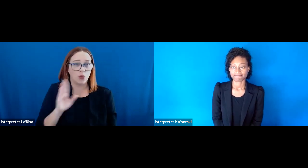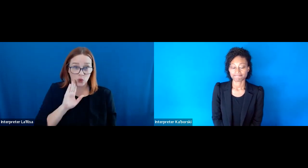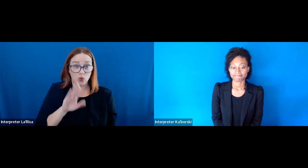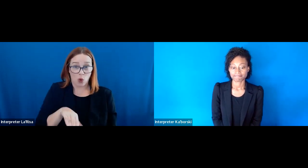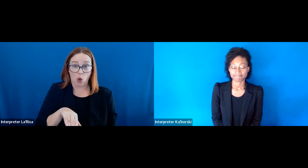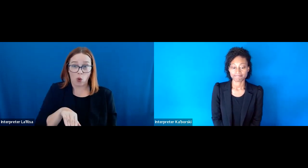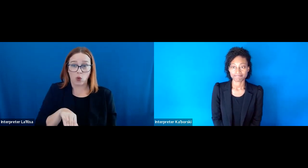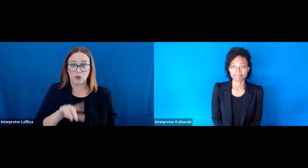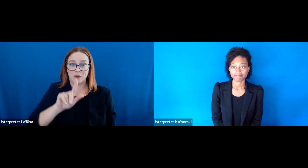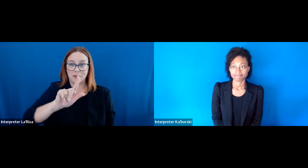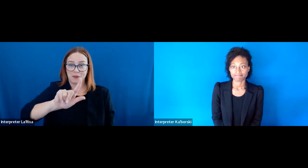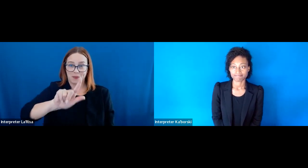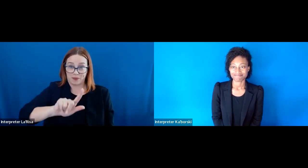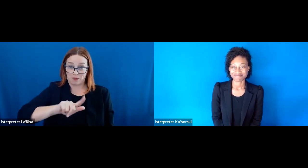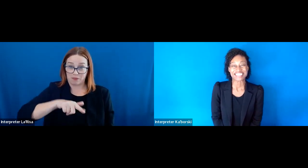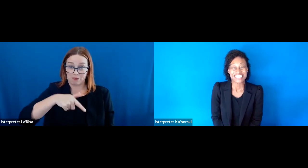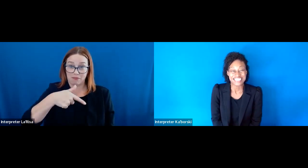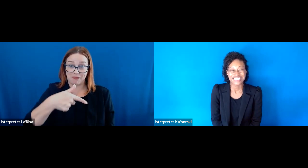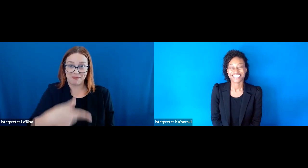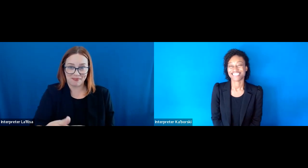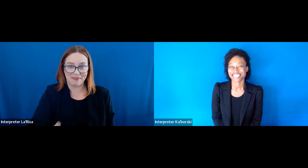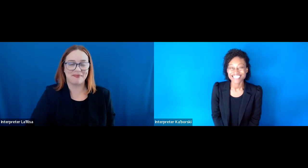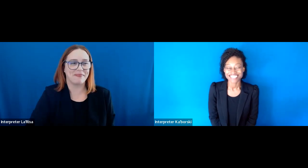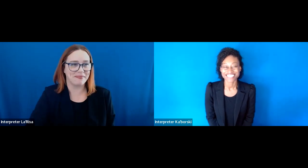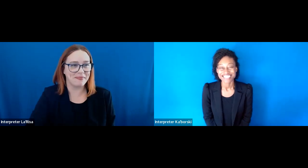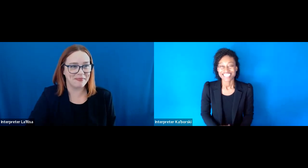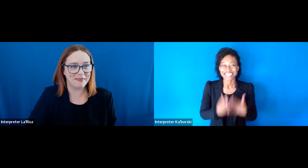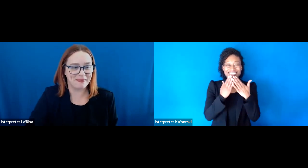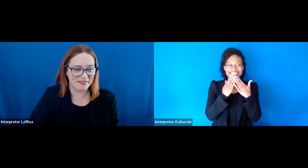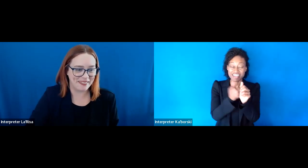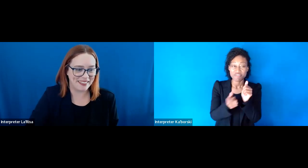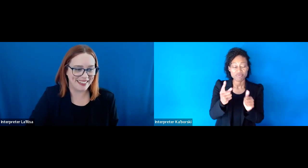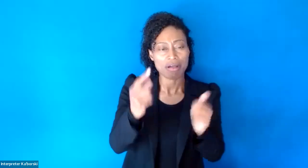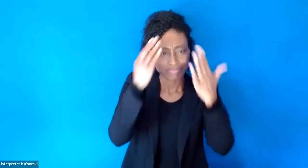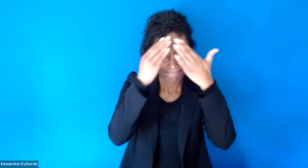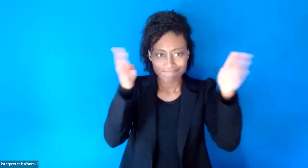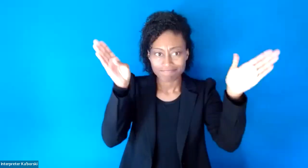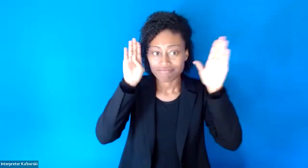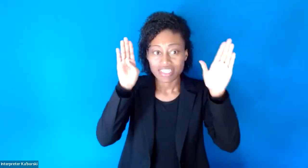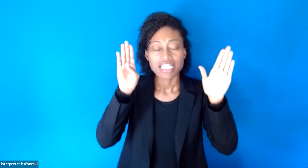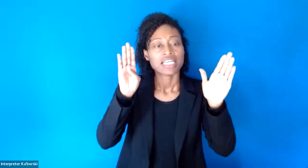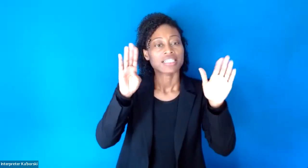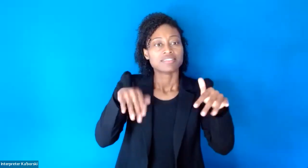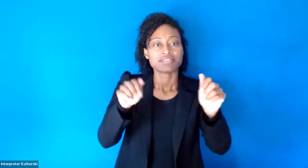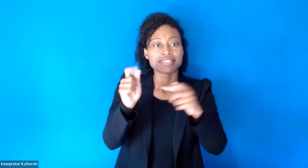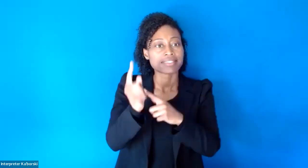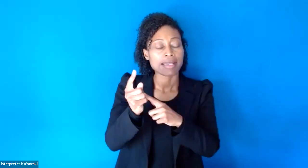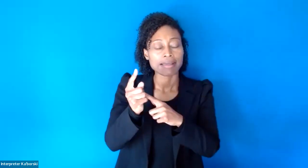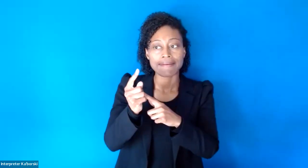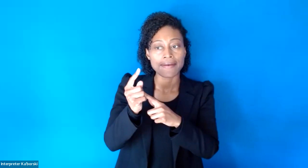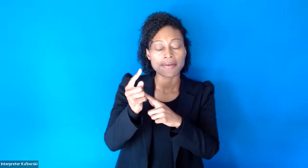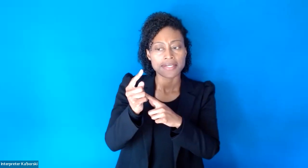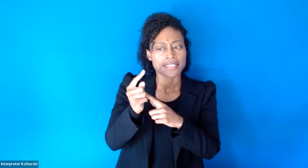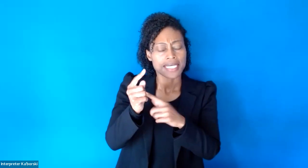thank everyone for just keeping that open mind and take a second to look at that in